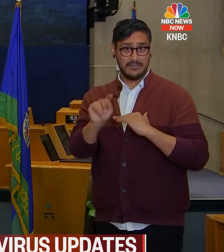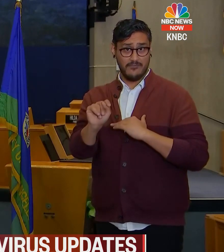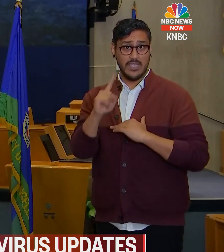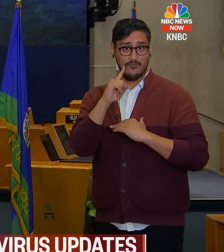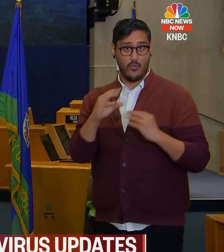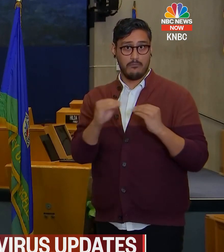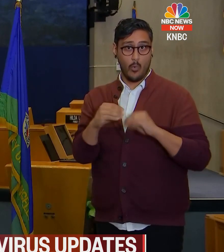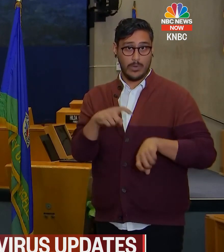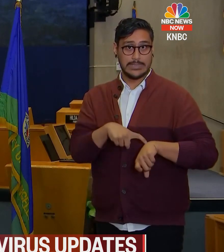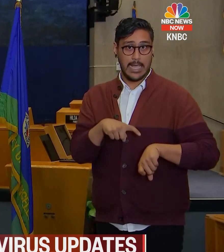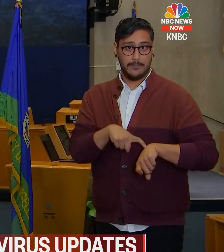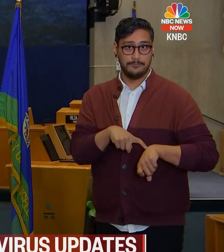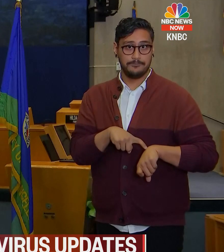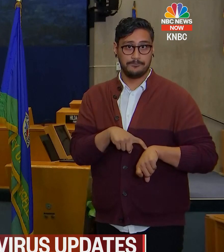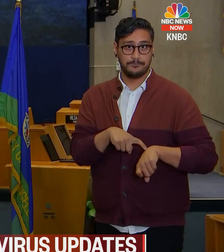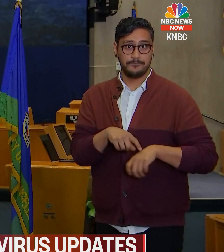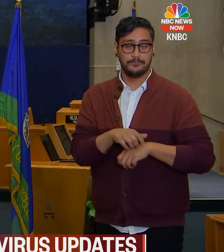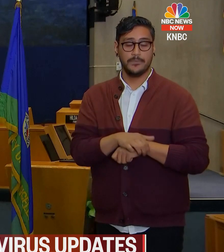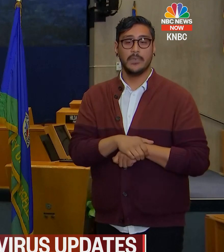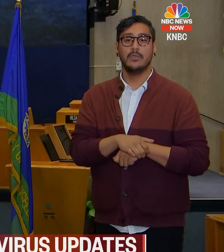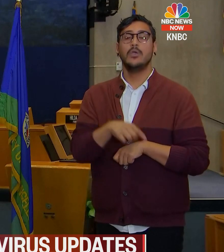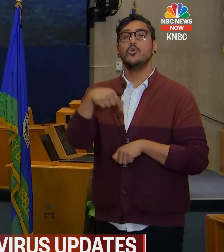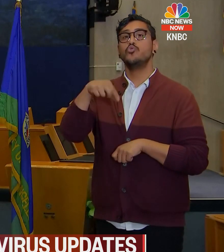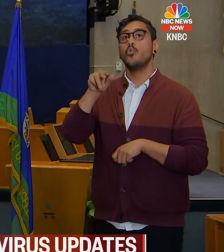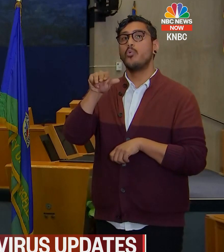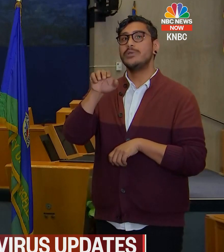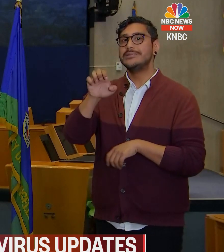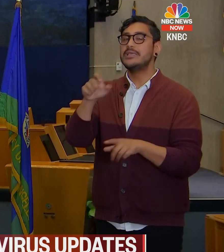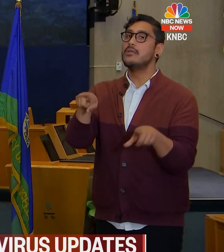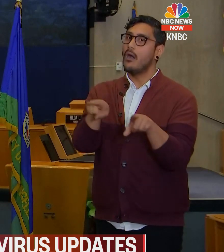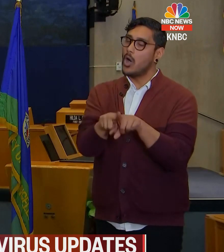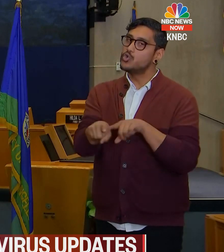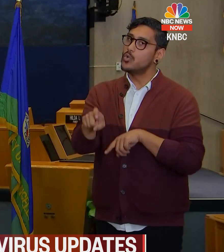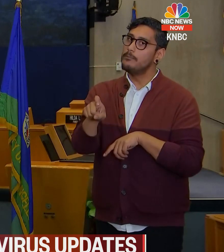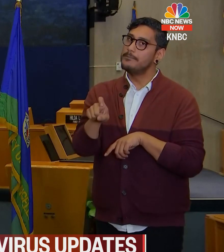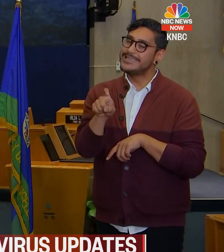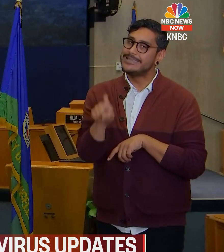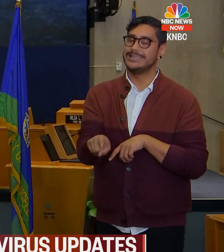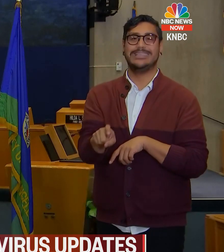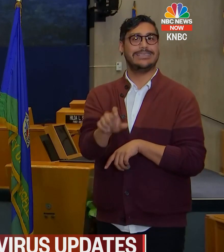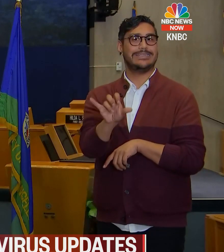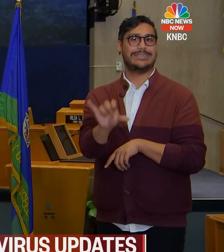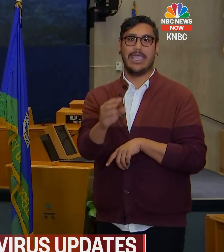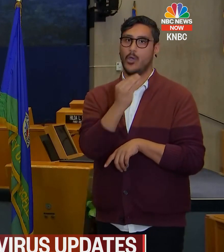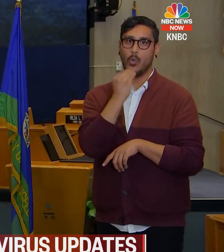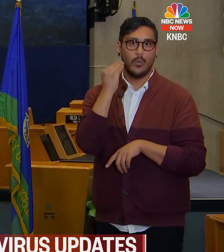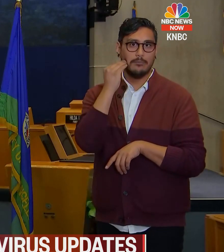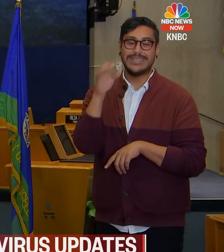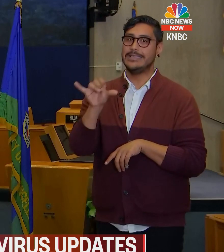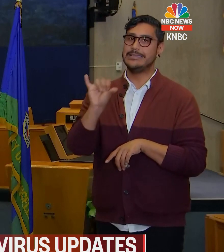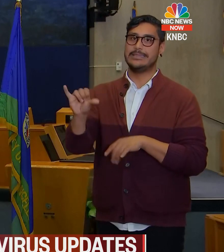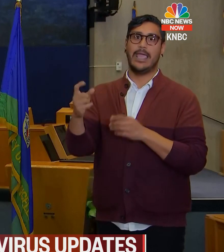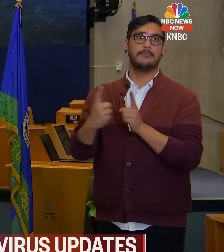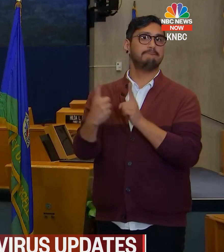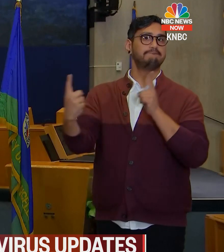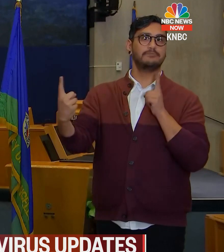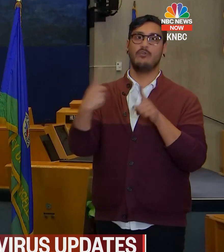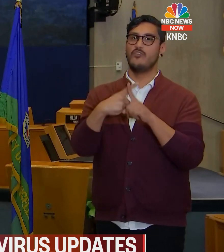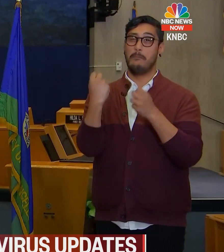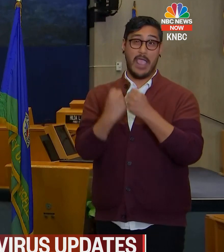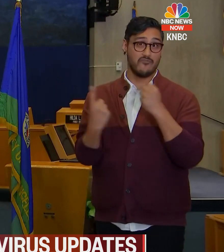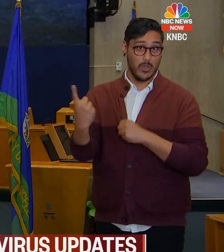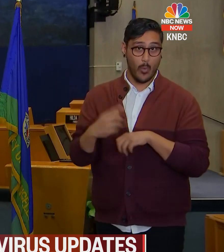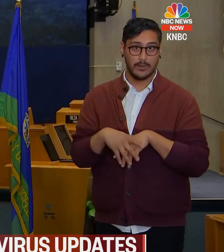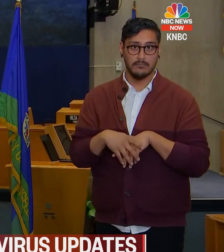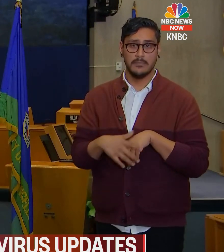extended periods of time. Quarantine also means you need to stay home. You need to stay away from everyone else.